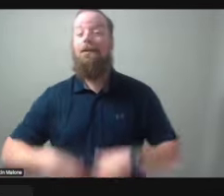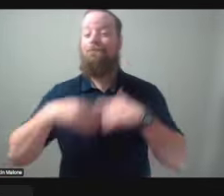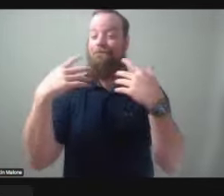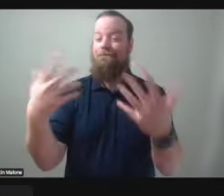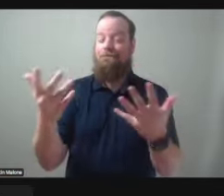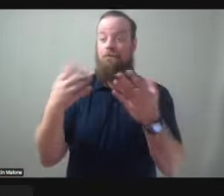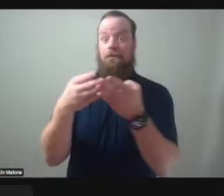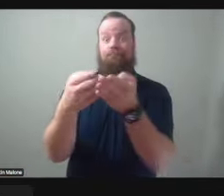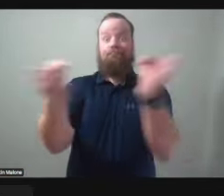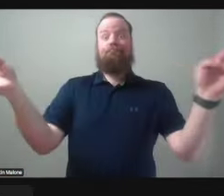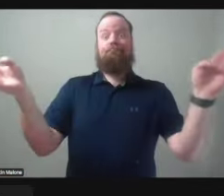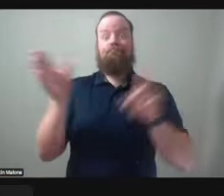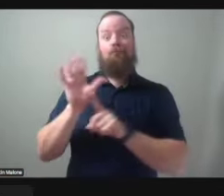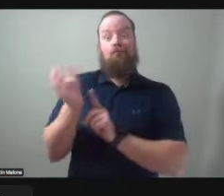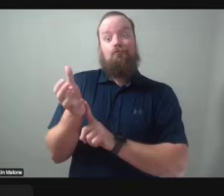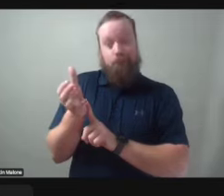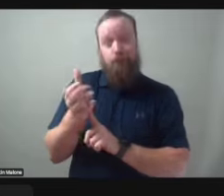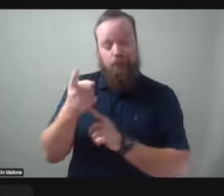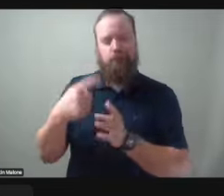colliding worlds.